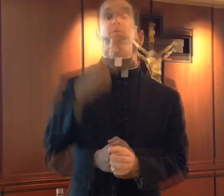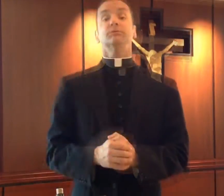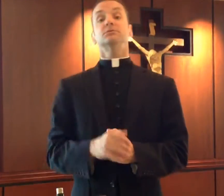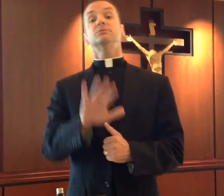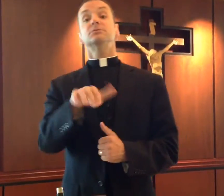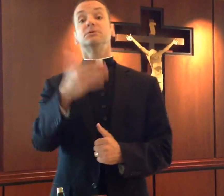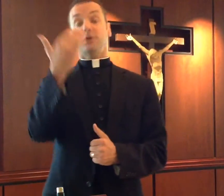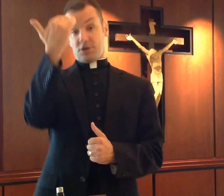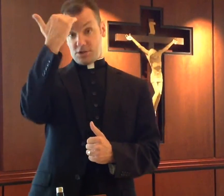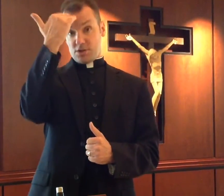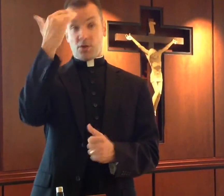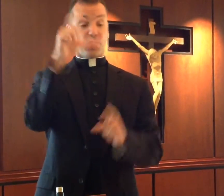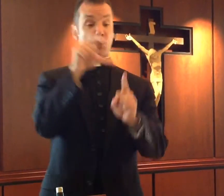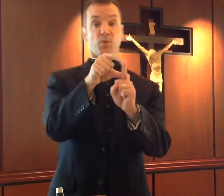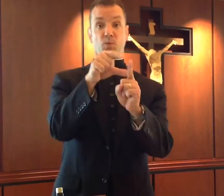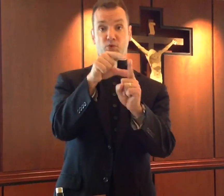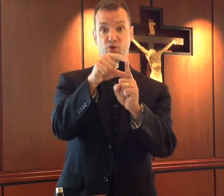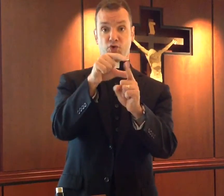That's our human way of thinking.